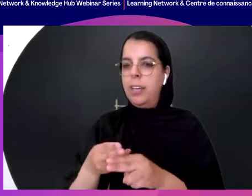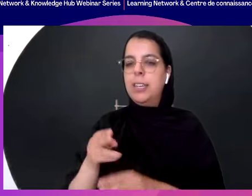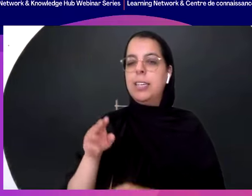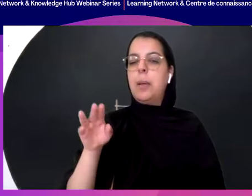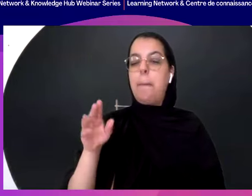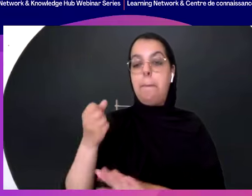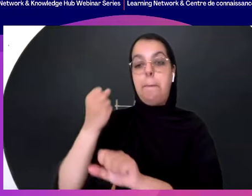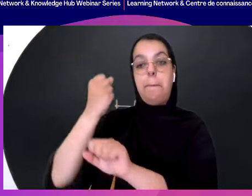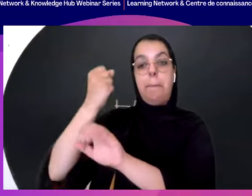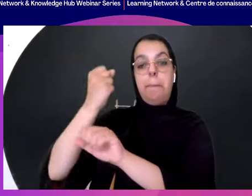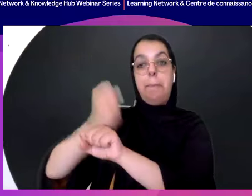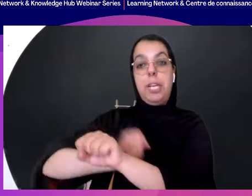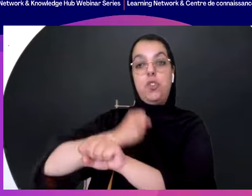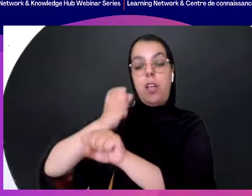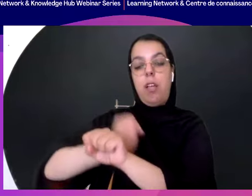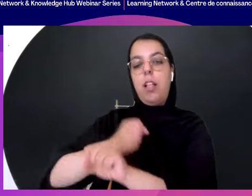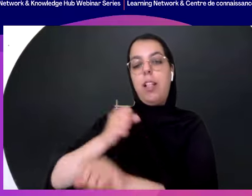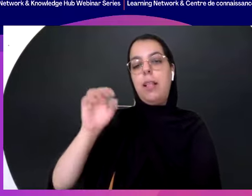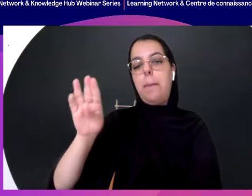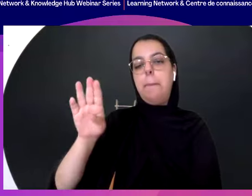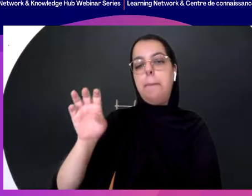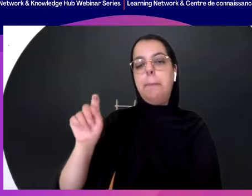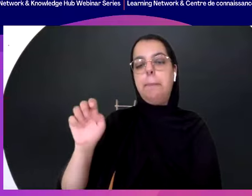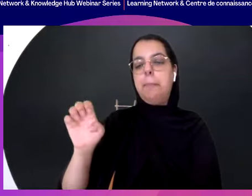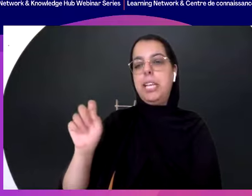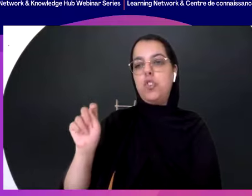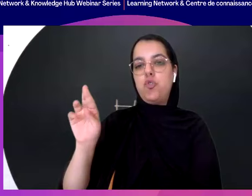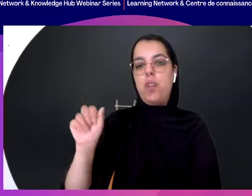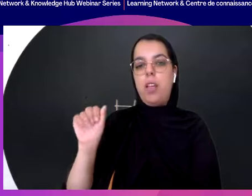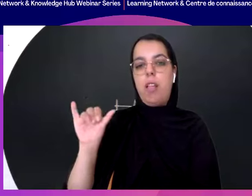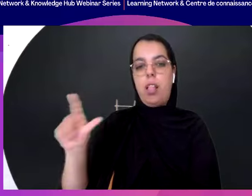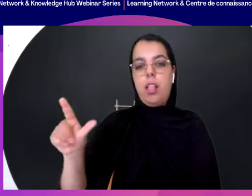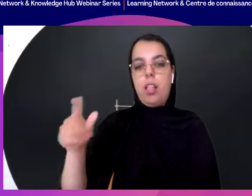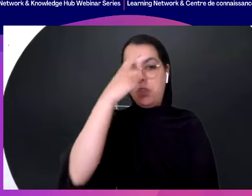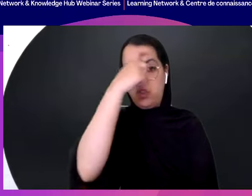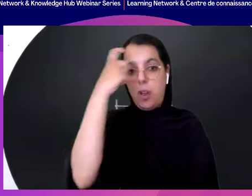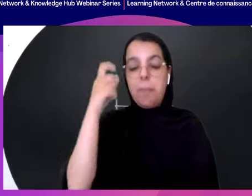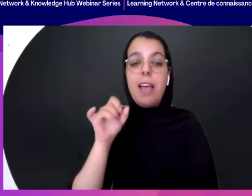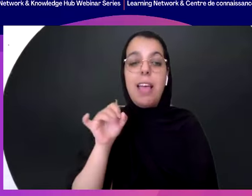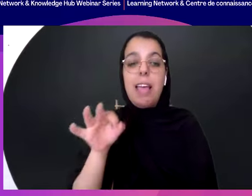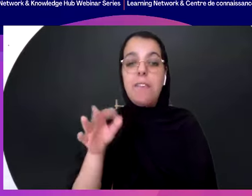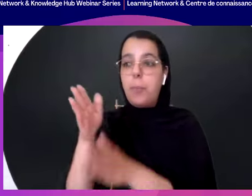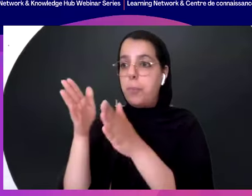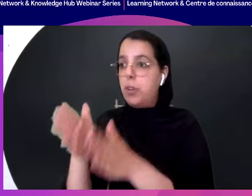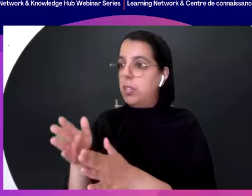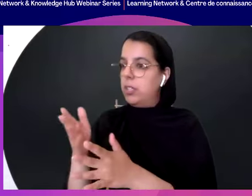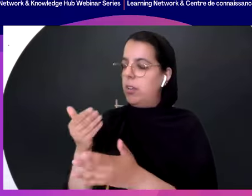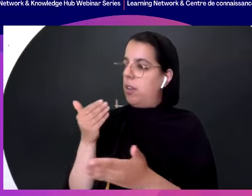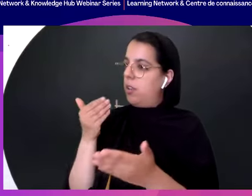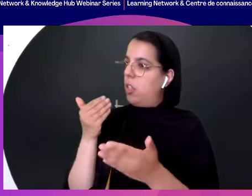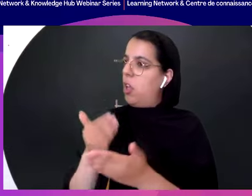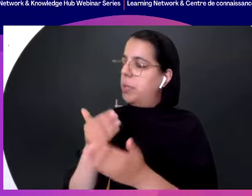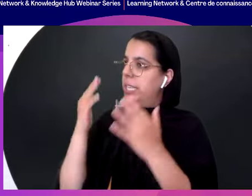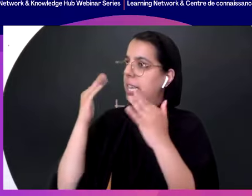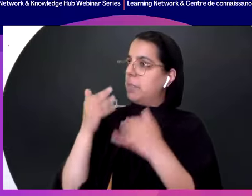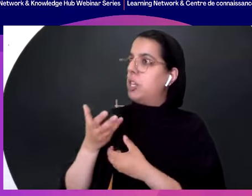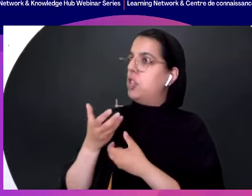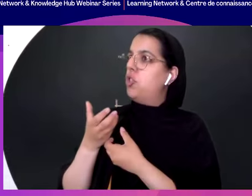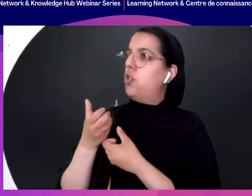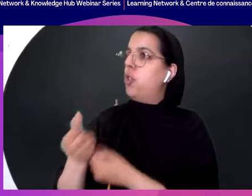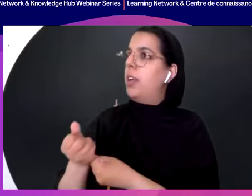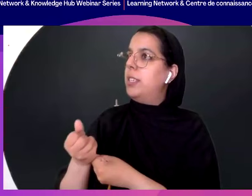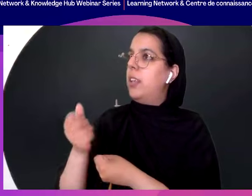trauma, that often when you're harmed by someone who you are otherwise expect to trust, the harms and